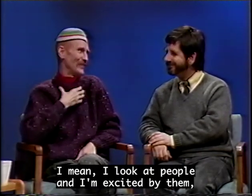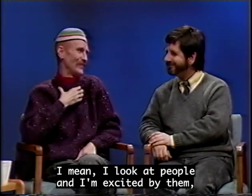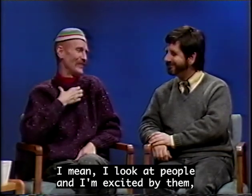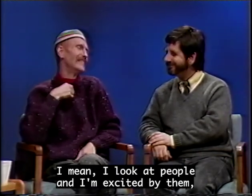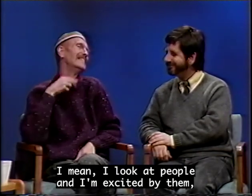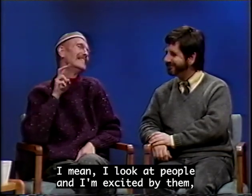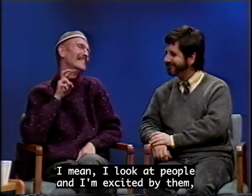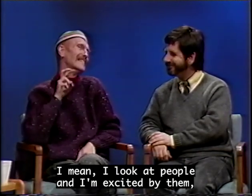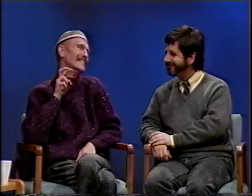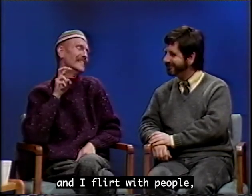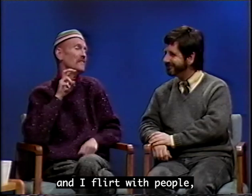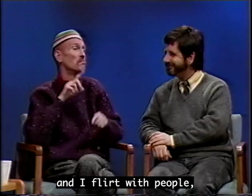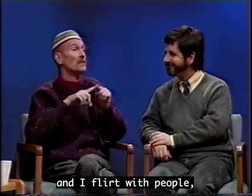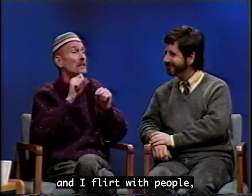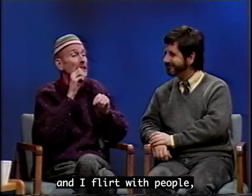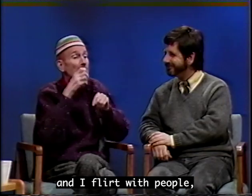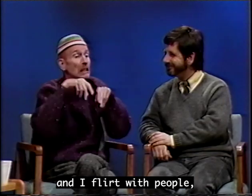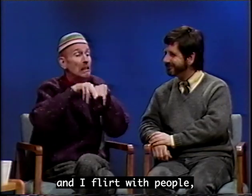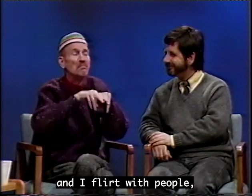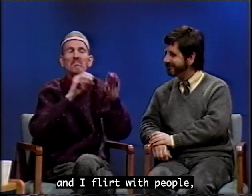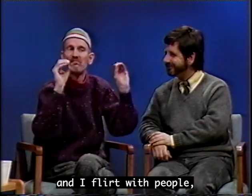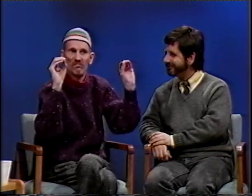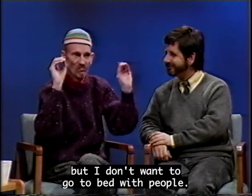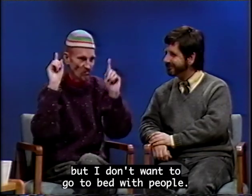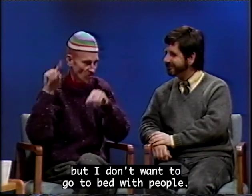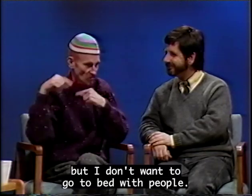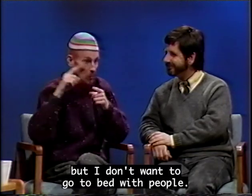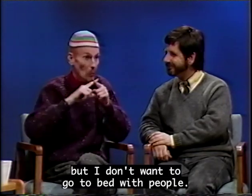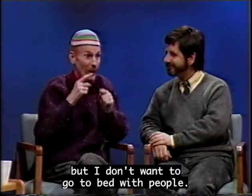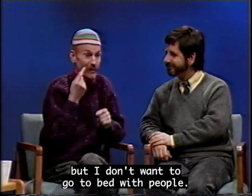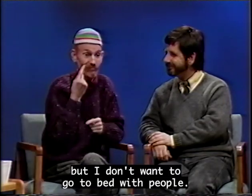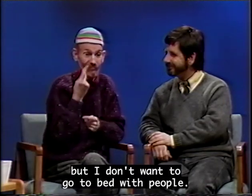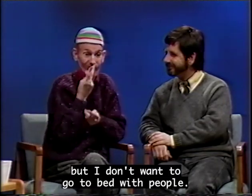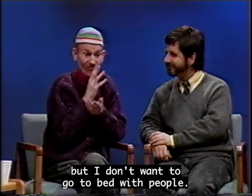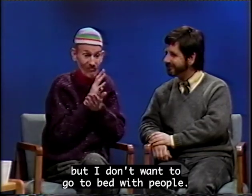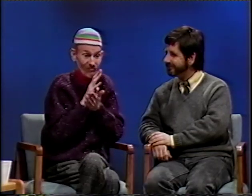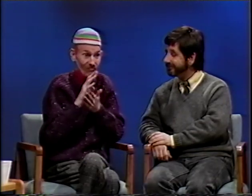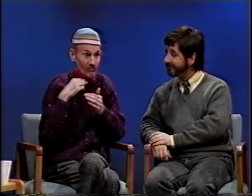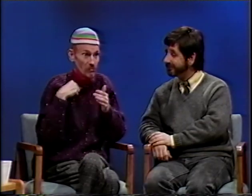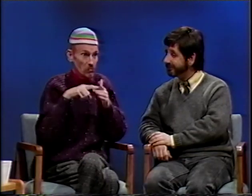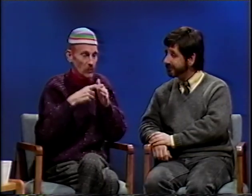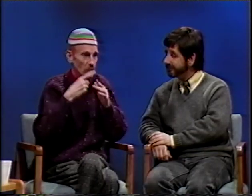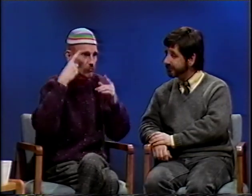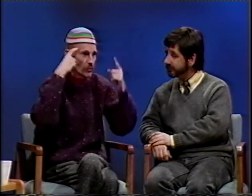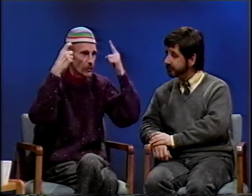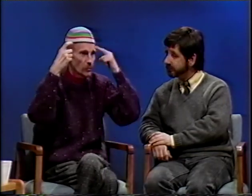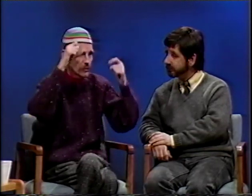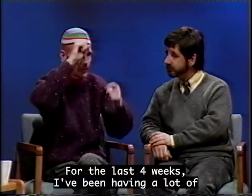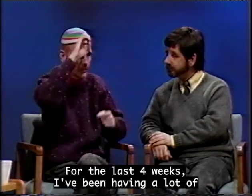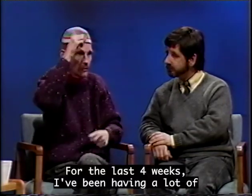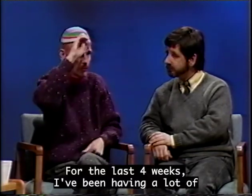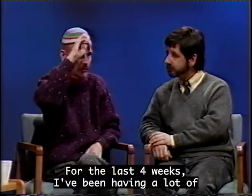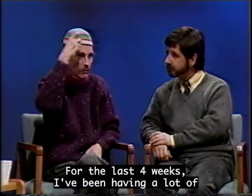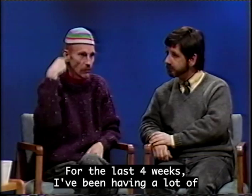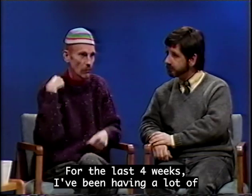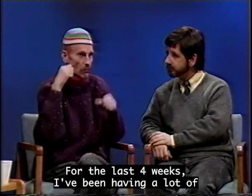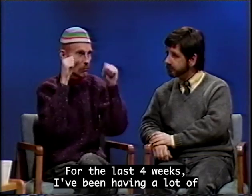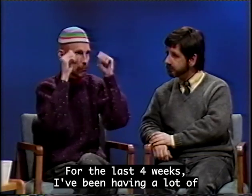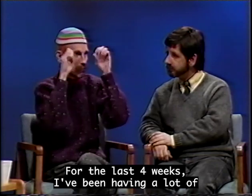and I'm excited by them and I flirt with people, but I don't want to go to bed with people. For the last 4 weeks, I've been having a lot